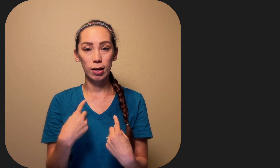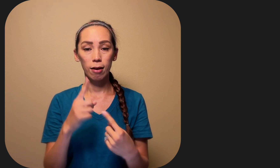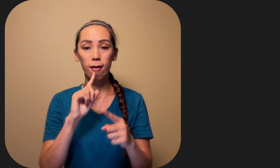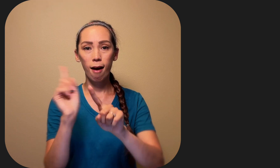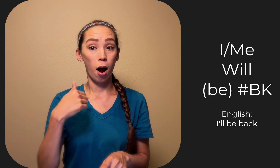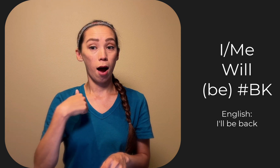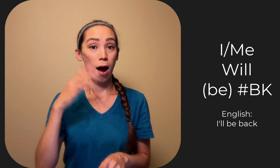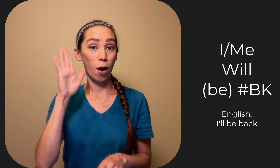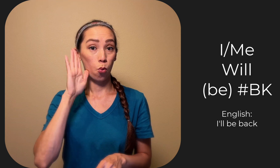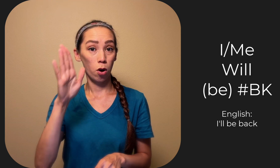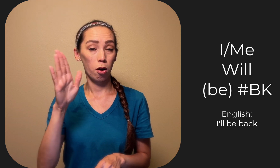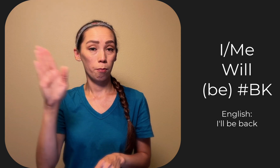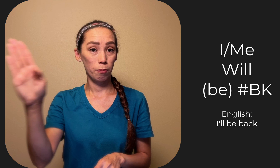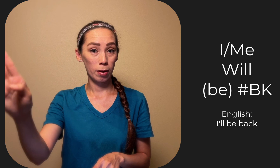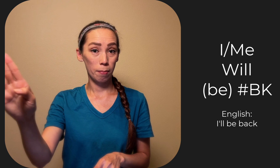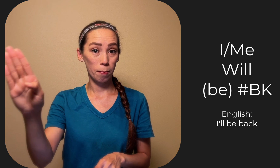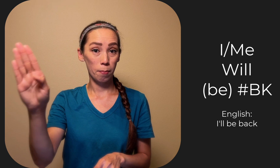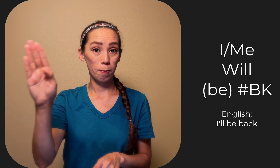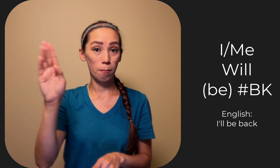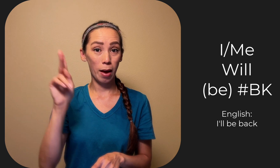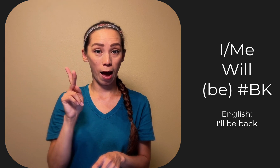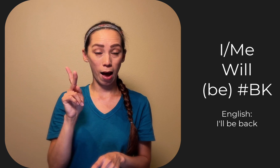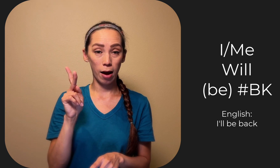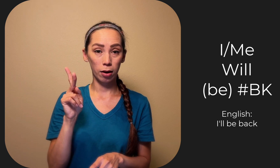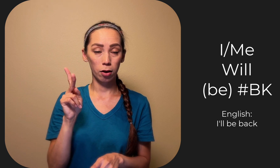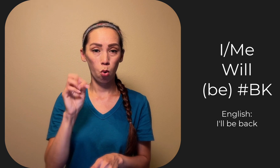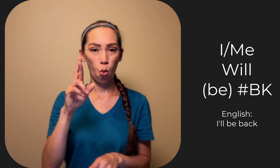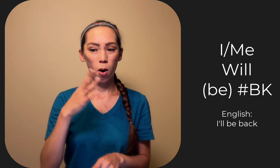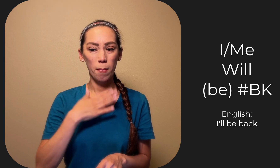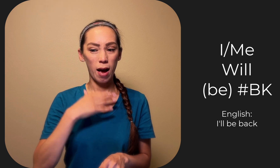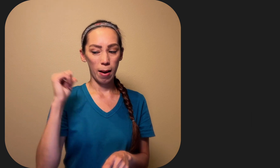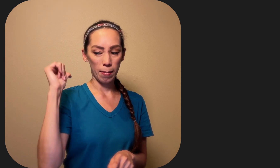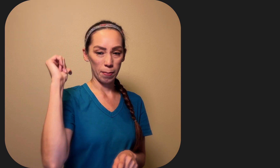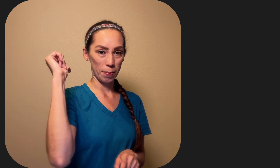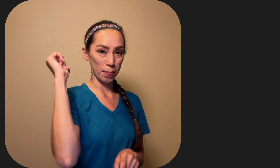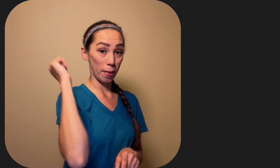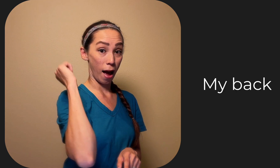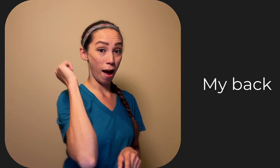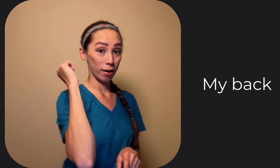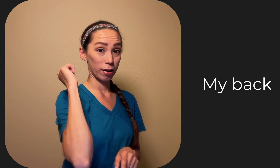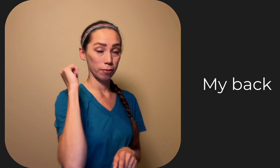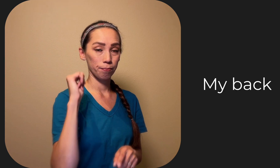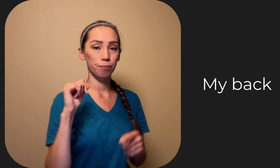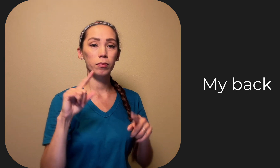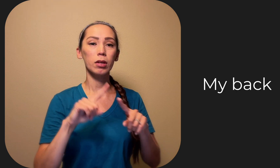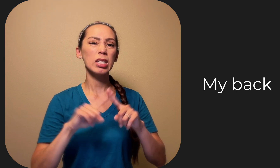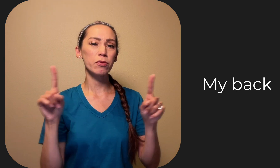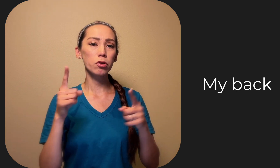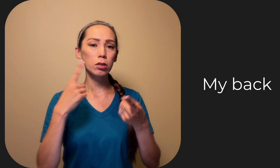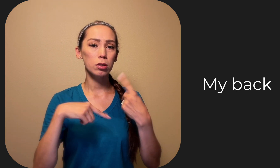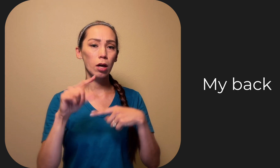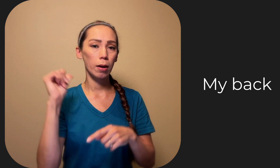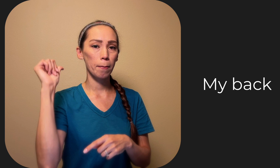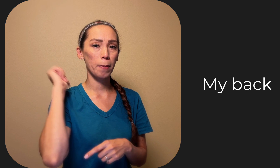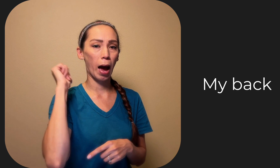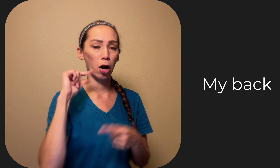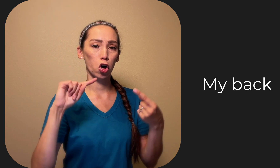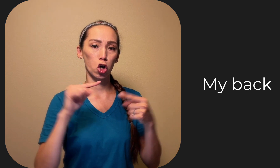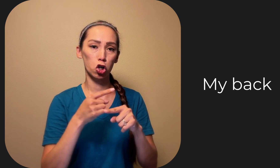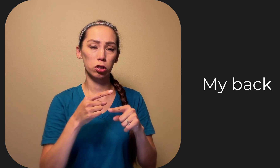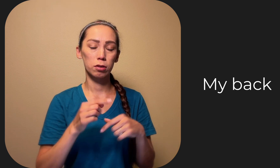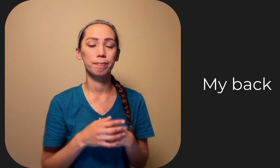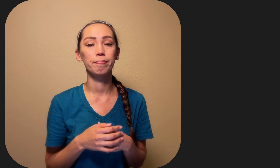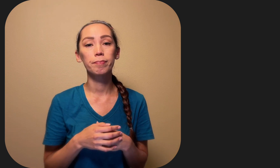back to yourself, answering me. Next word is back. Back, like BK. Or if you're talking about my